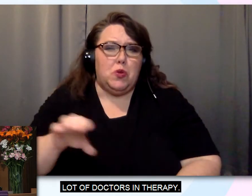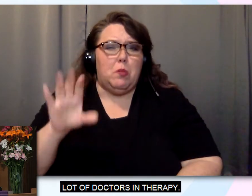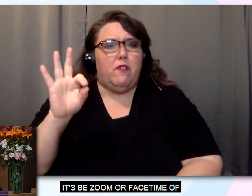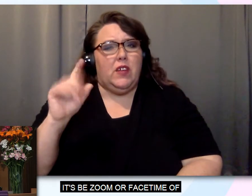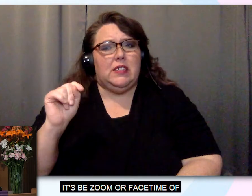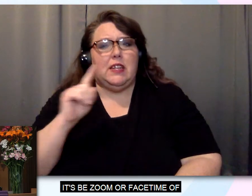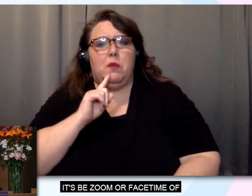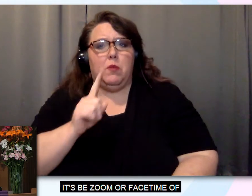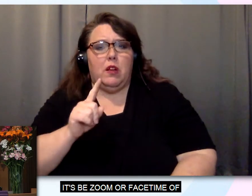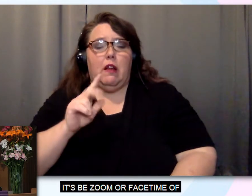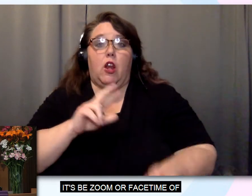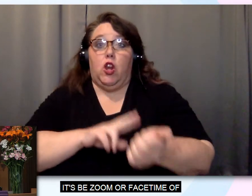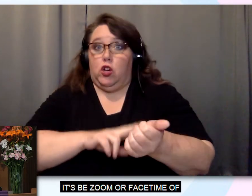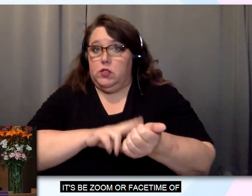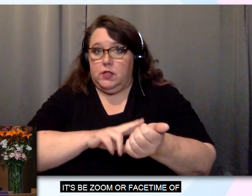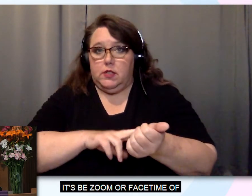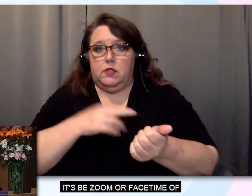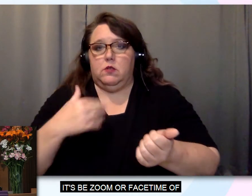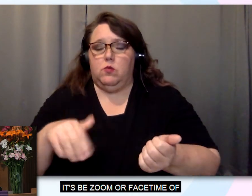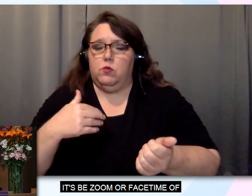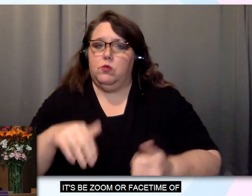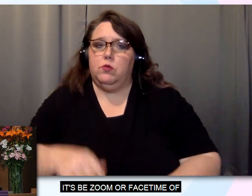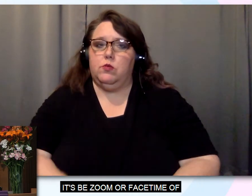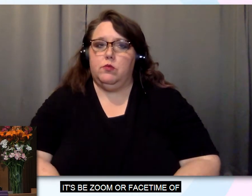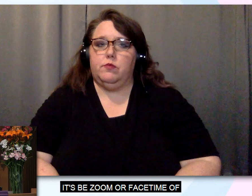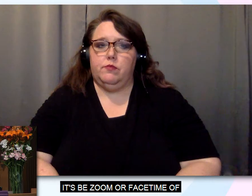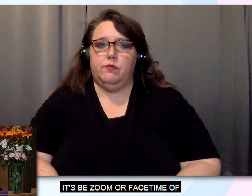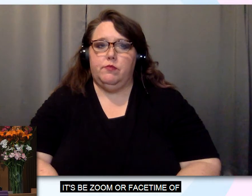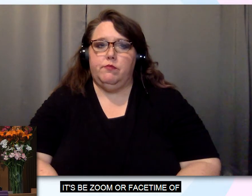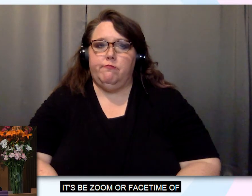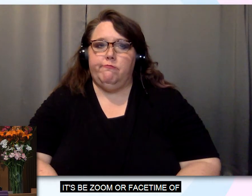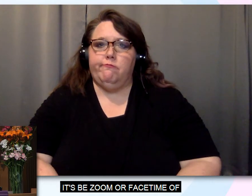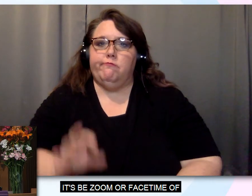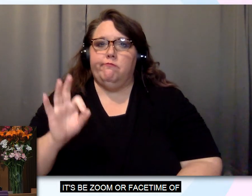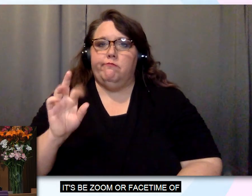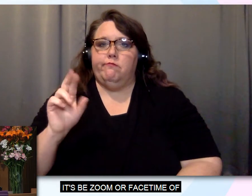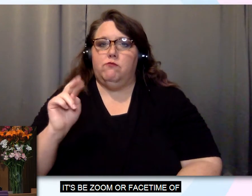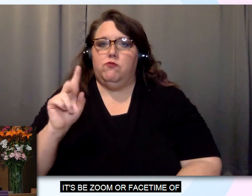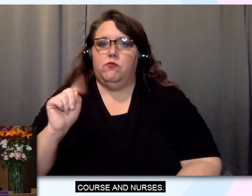It's by Zoom or FaceTime, of course, and nurses, yeah.